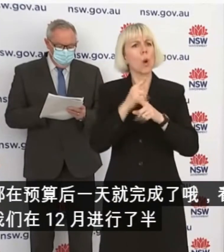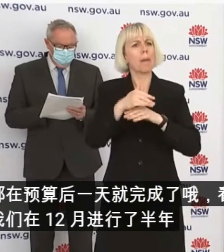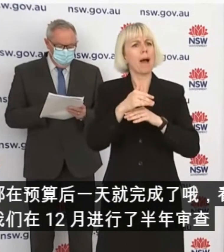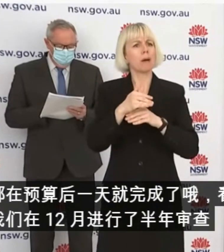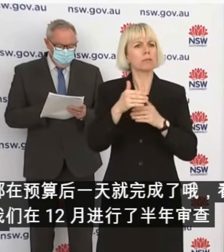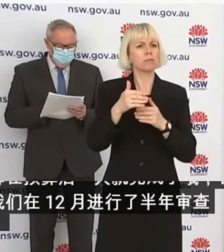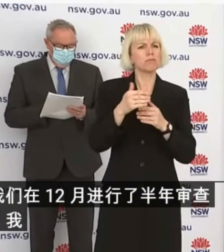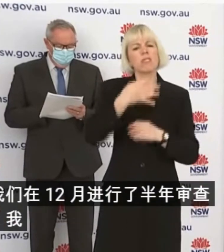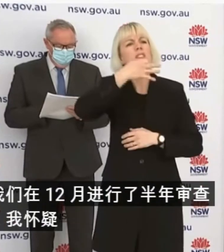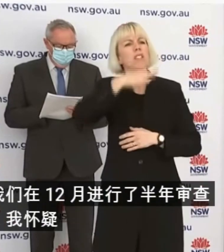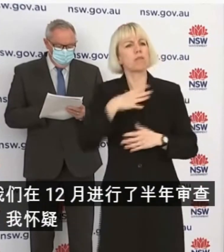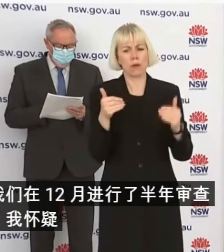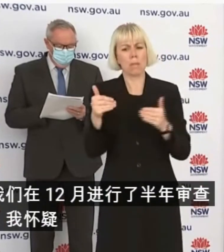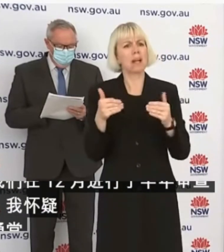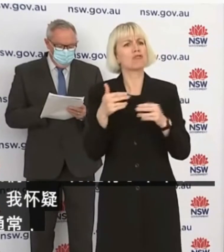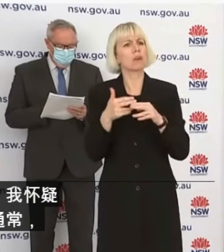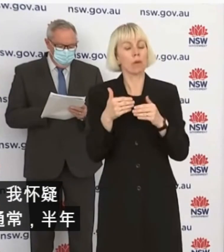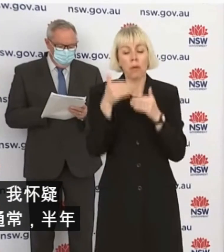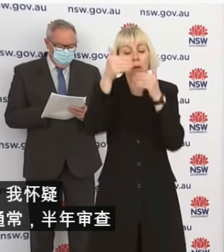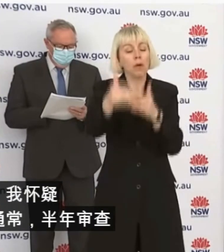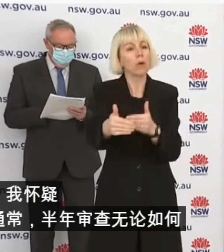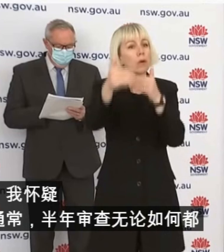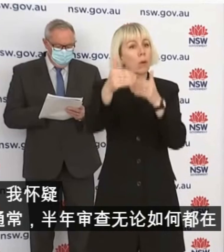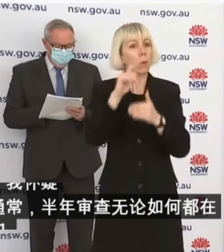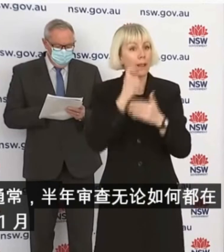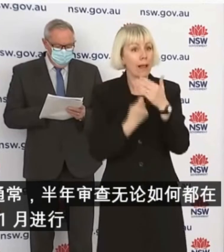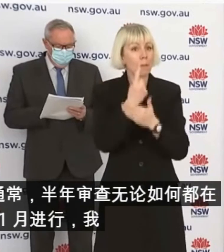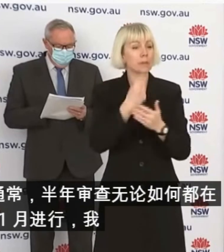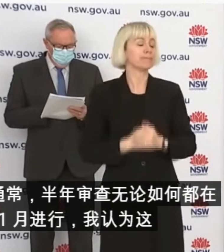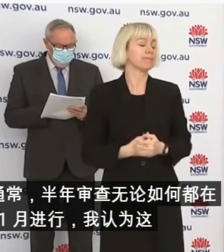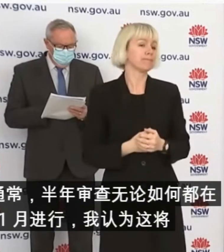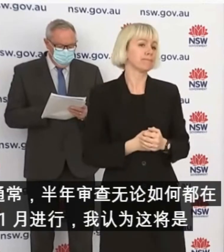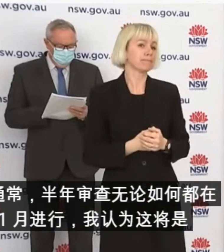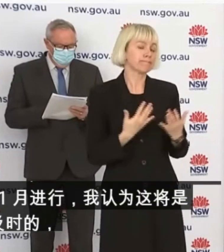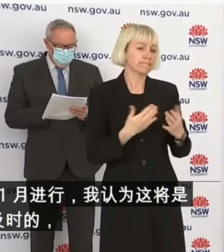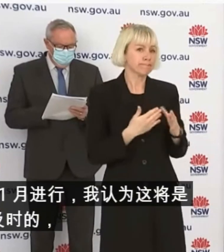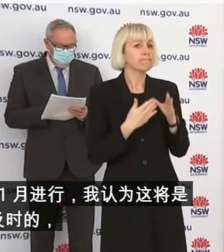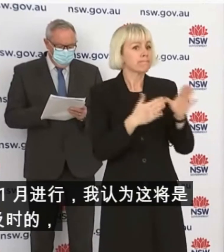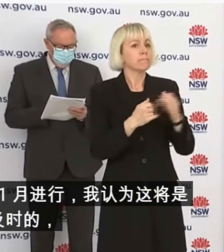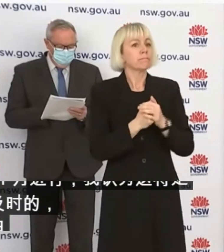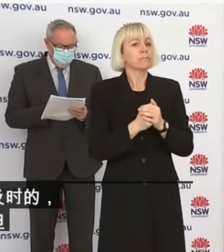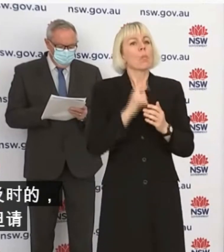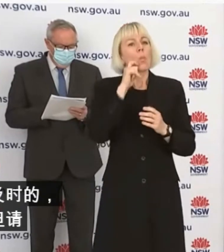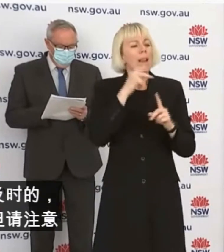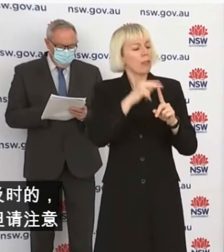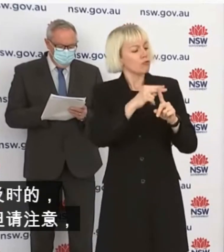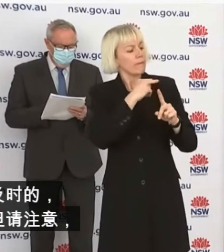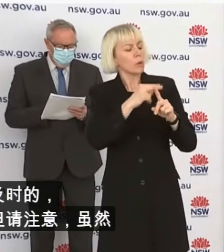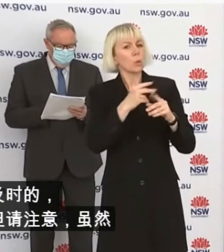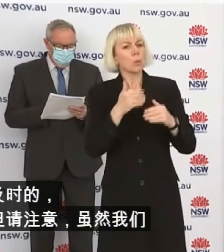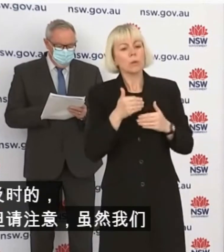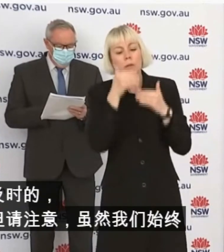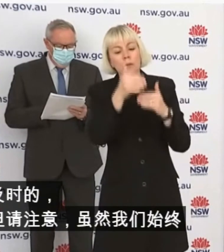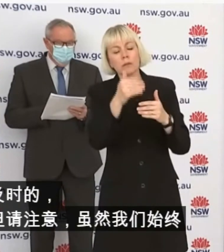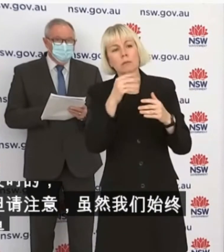review towards December, and I suspect normally the half-year review happens in November anyway, and I think that will be timely. But please know